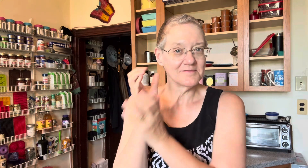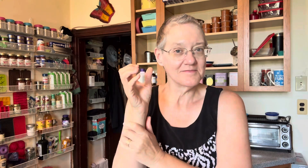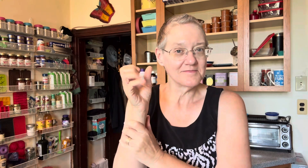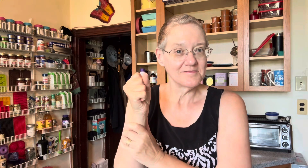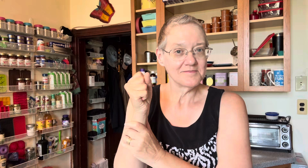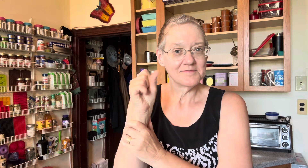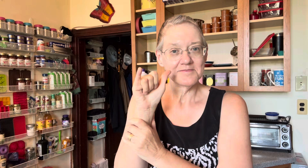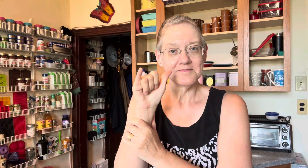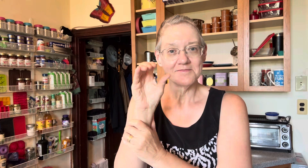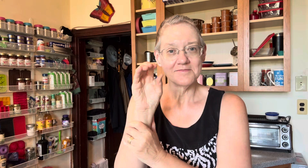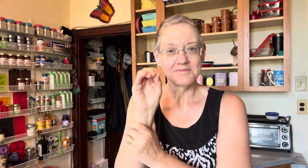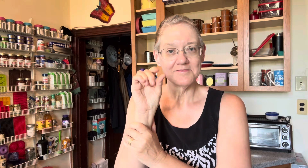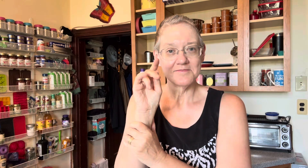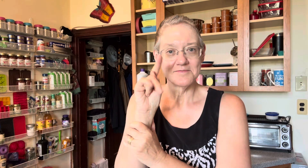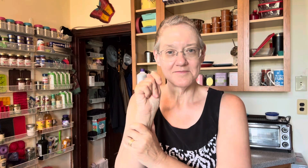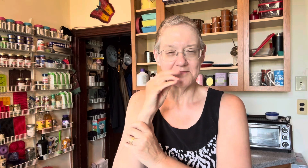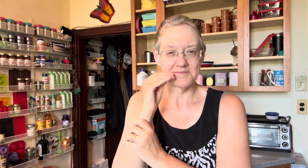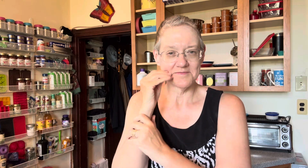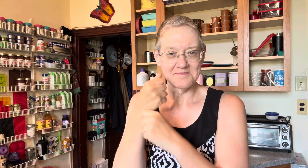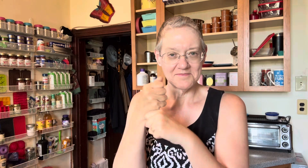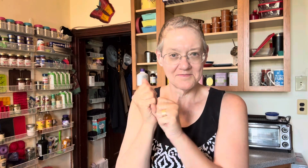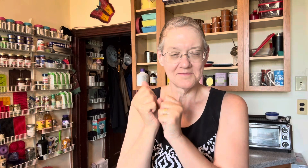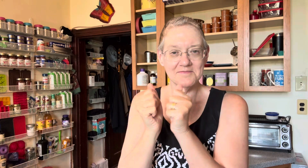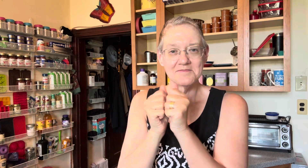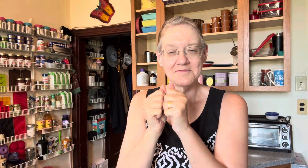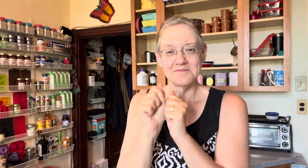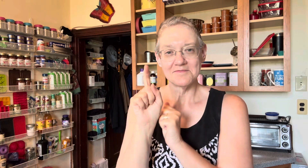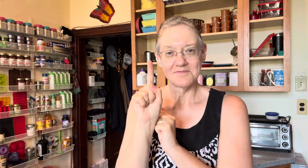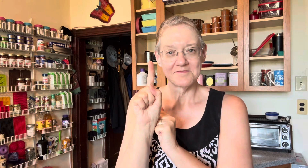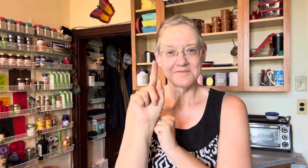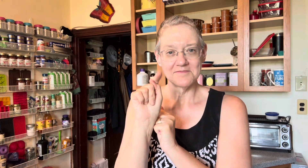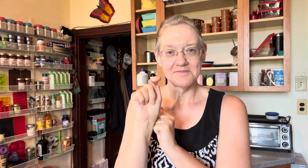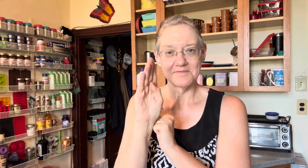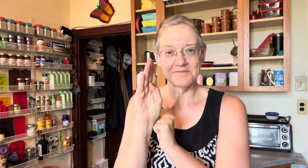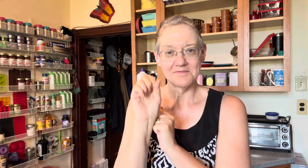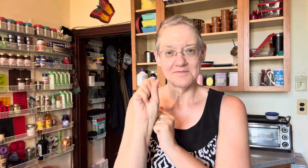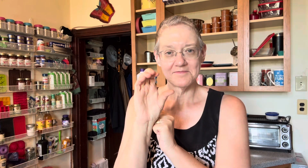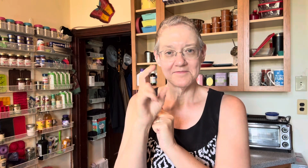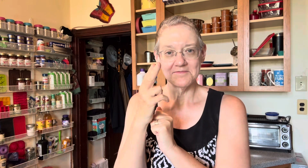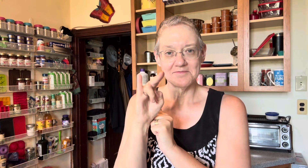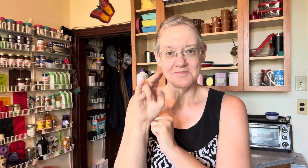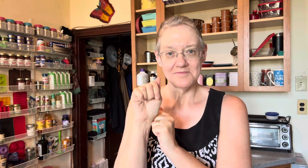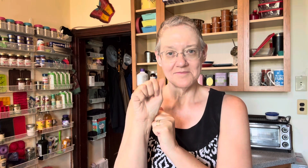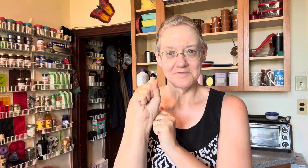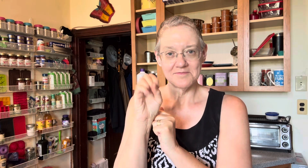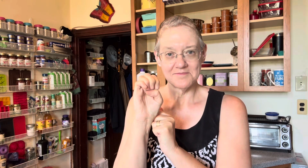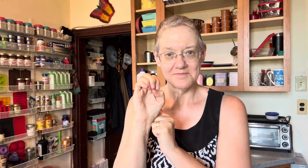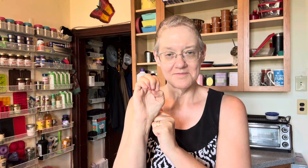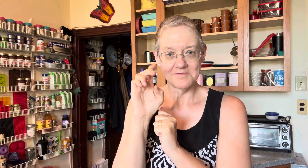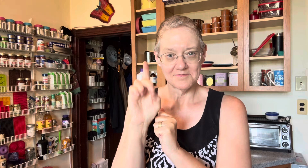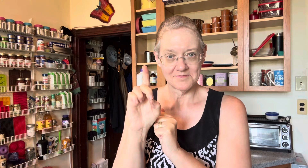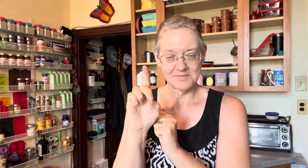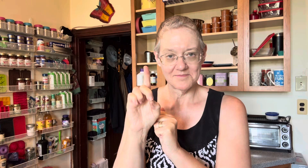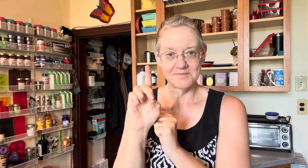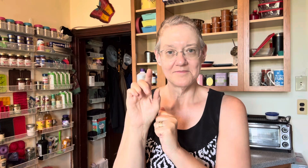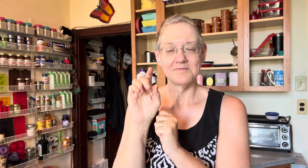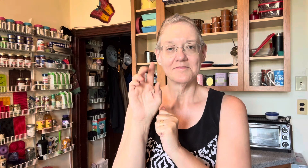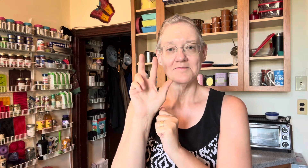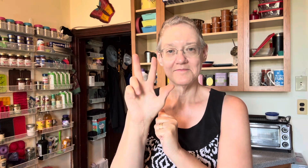coconut milk yogurt, homemade, with 1 tablespoon of chia seeds mixed in.